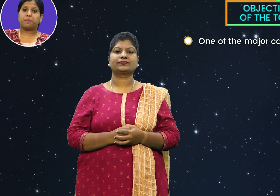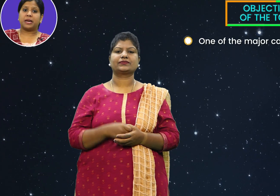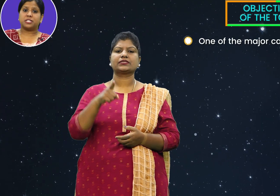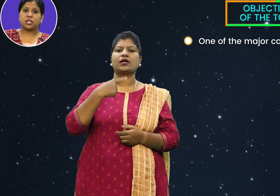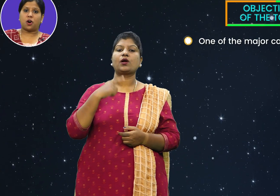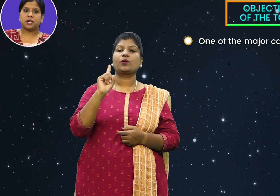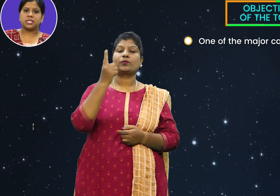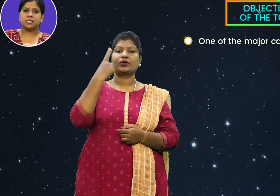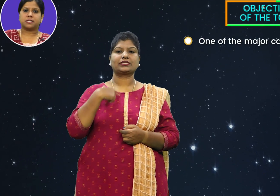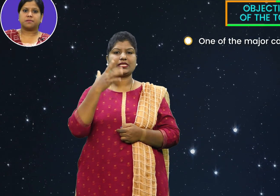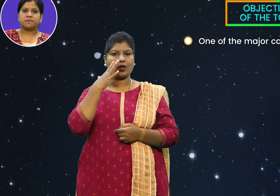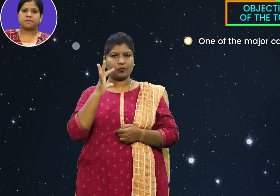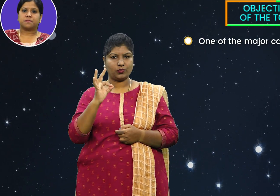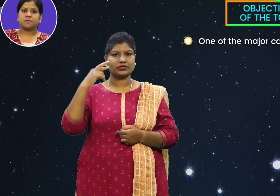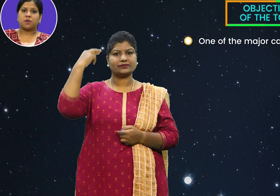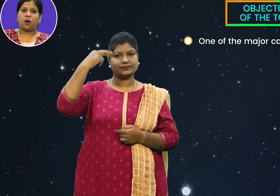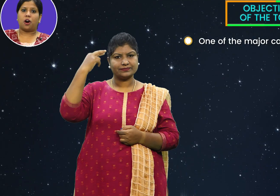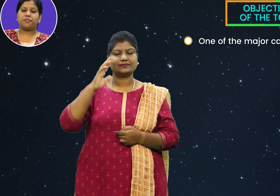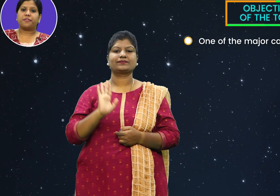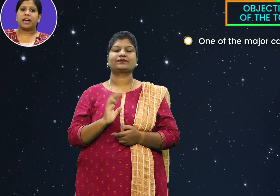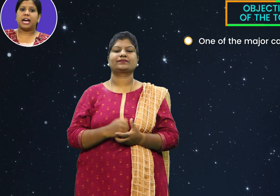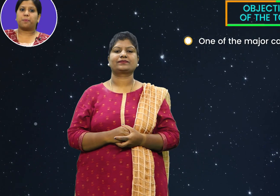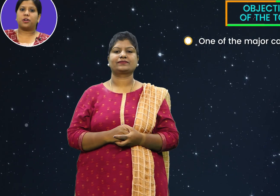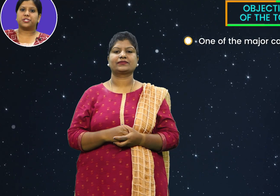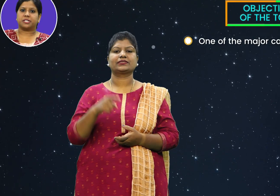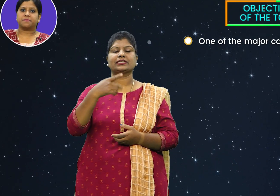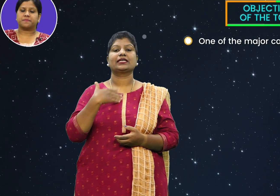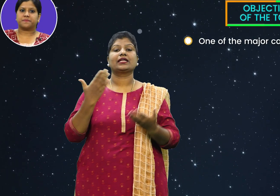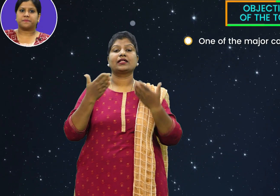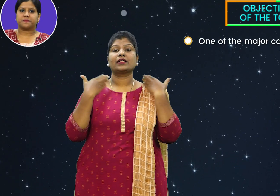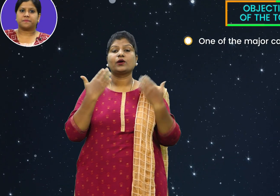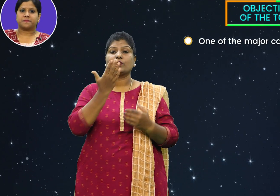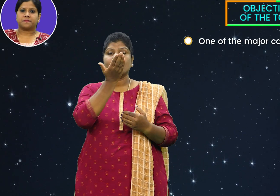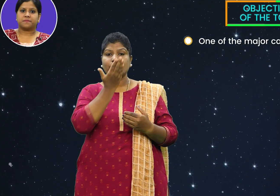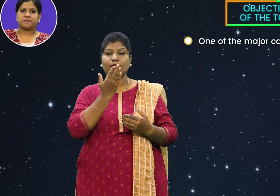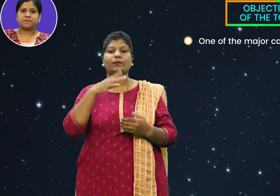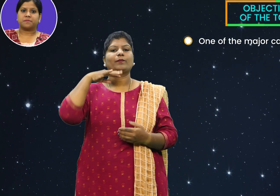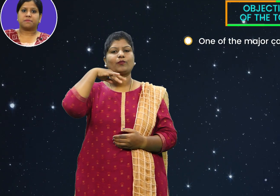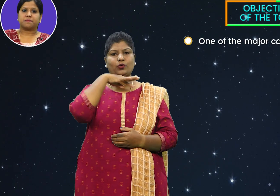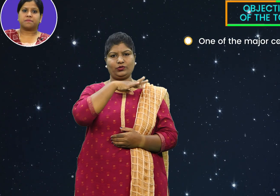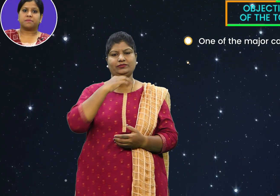one of the major causes of air pollution.